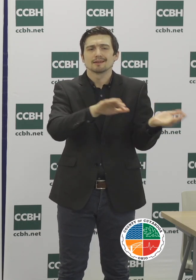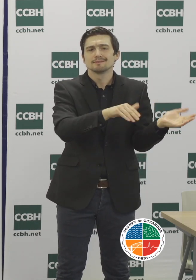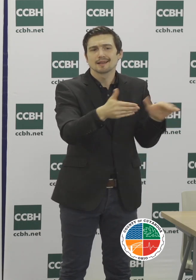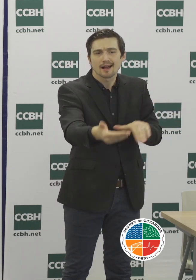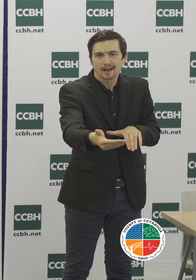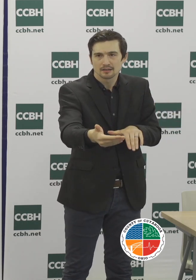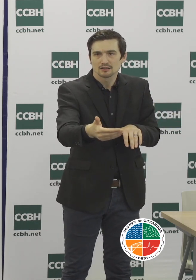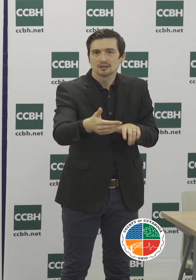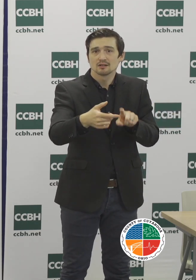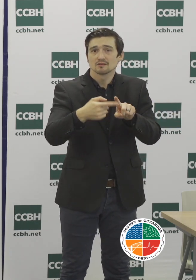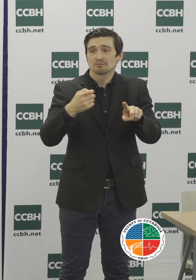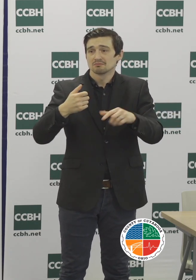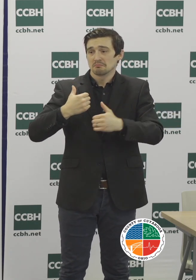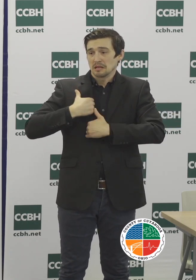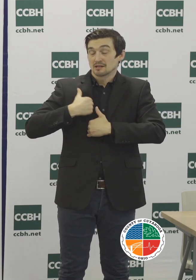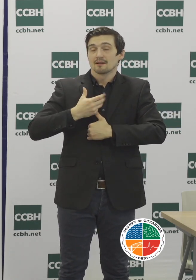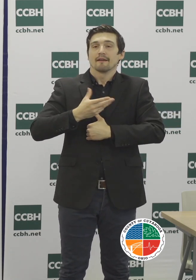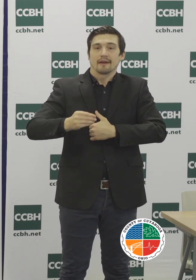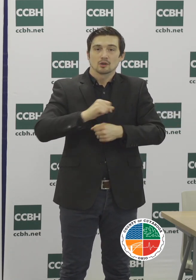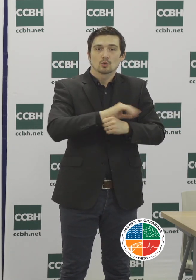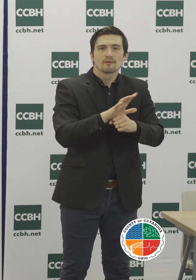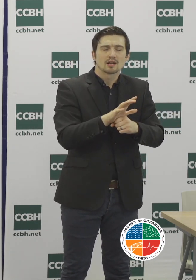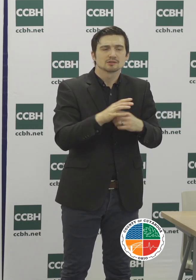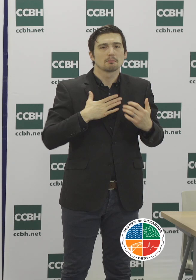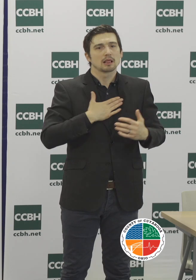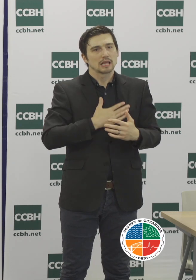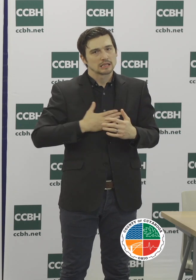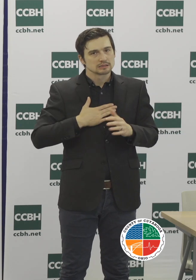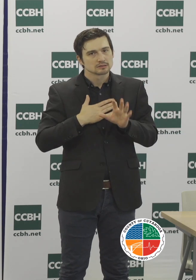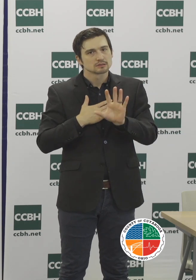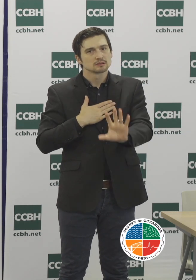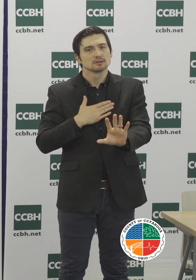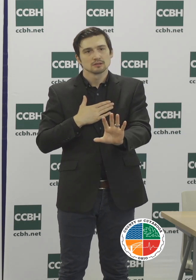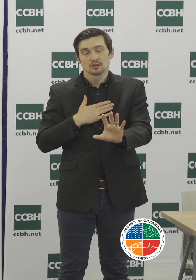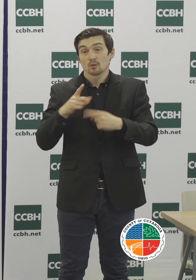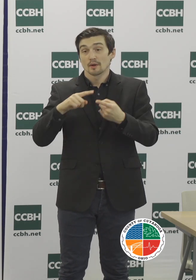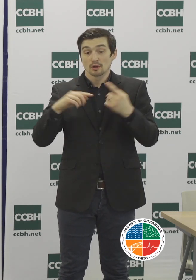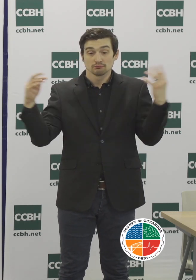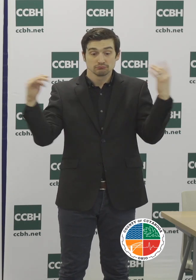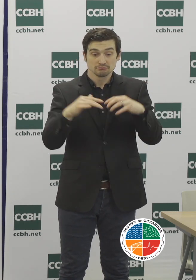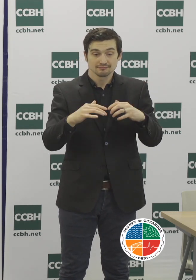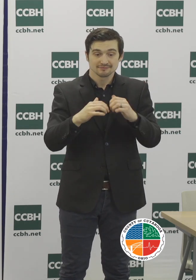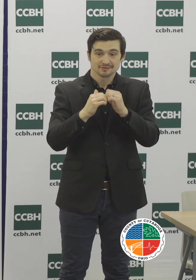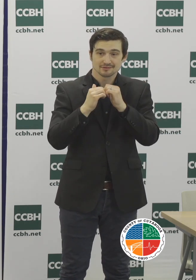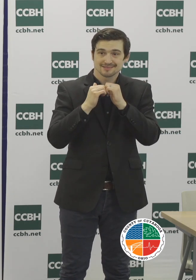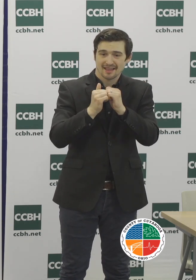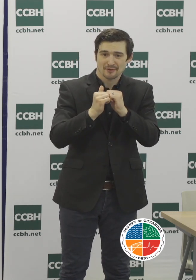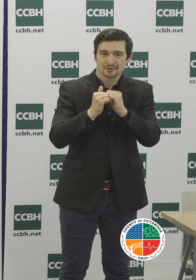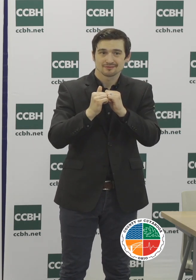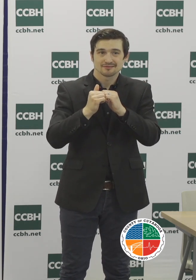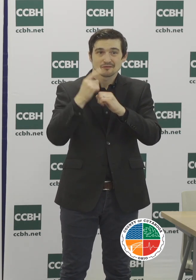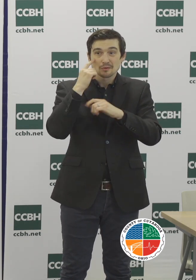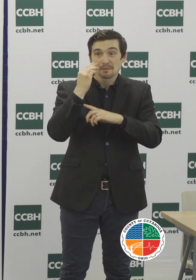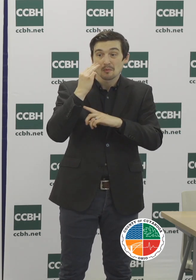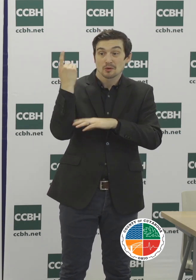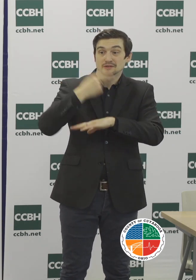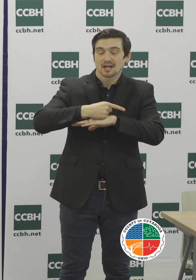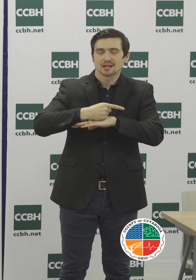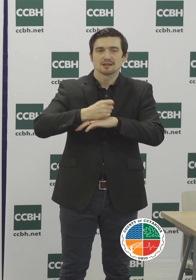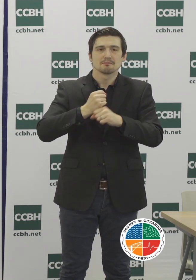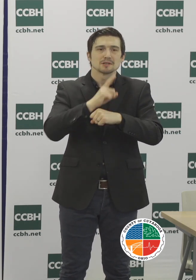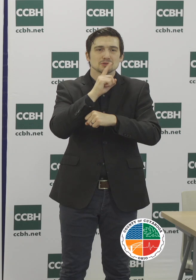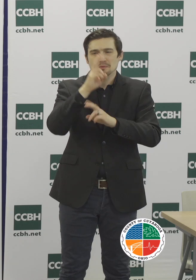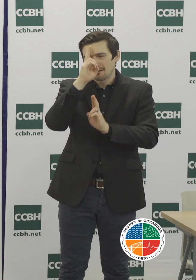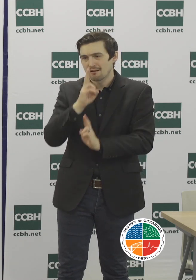interact with family and friends in responsible ways that honor the public health prevention guidelines that have proven so effective in the